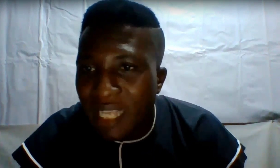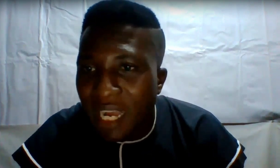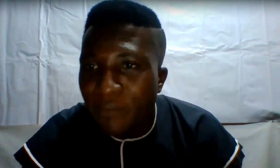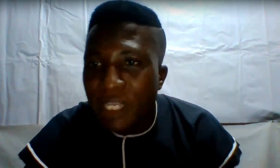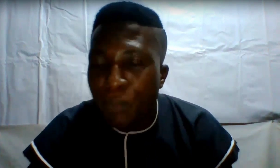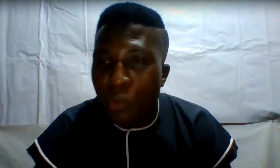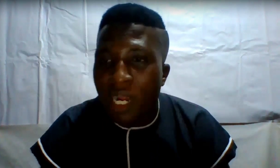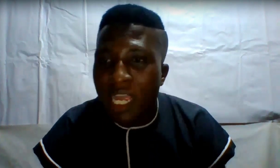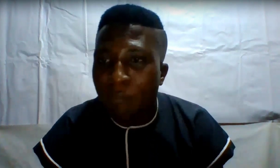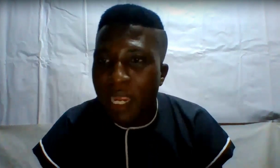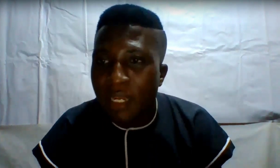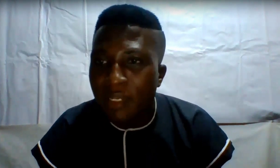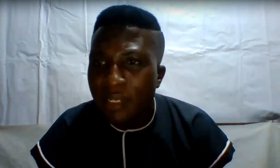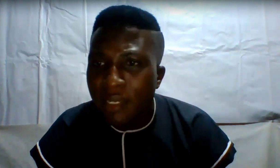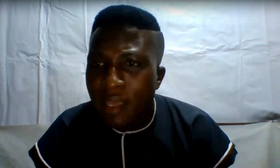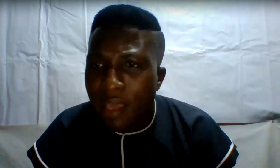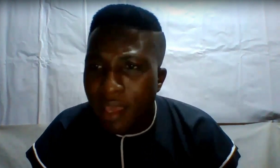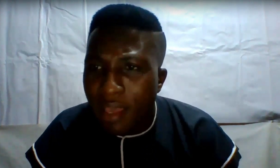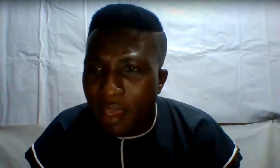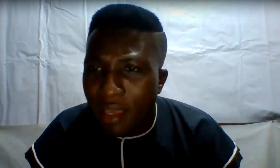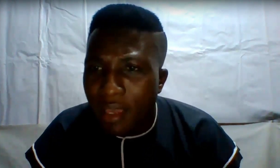Ekpen. Admin, please unmute.